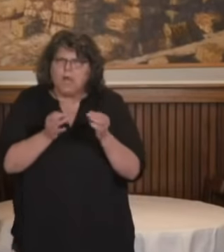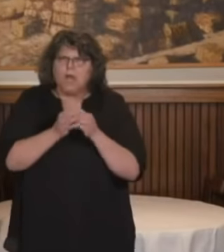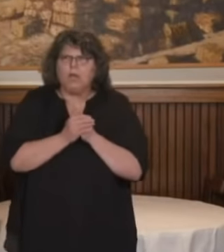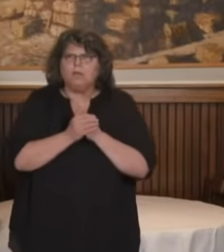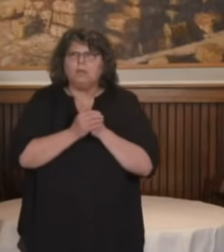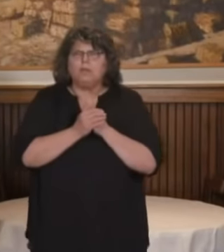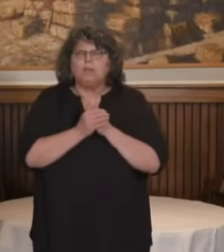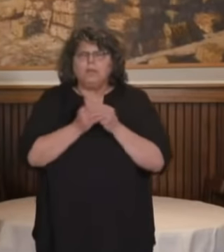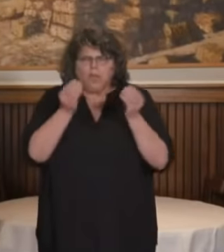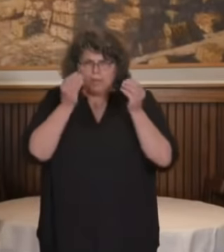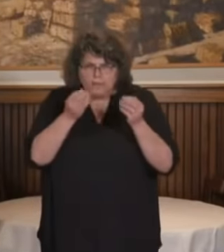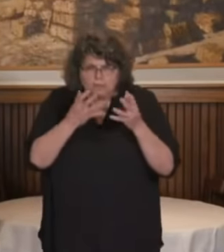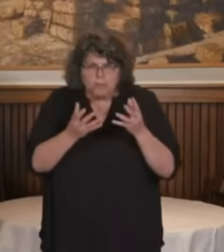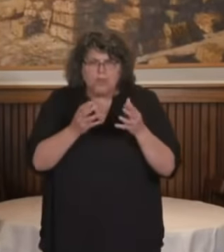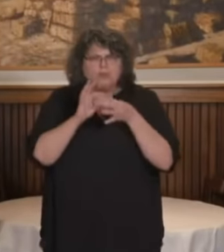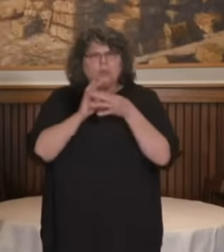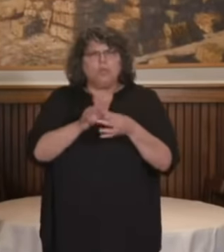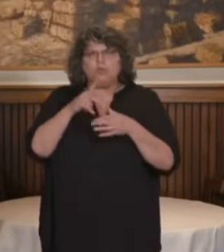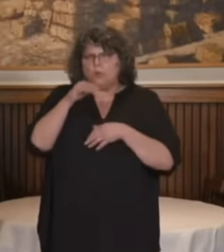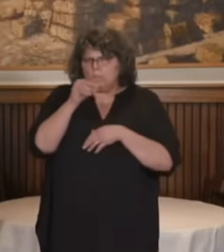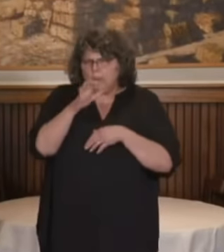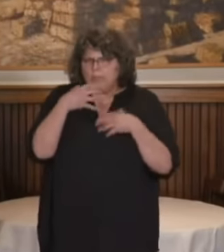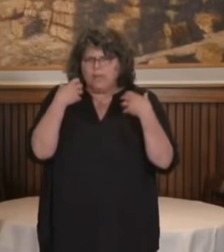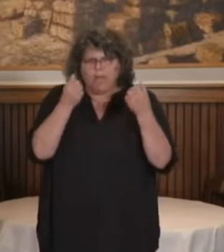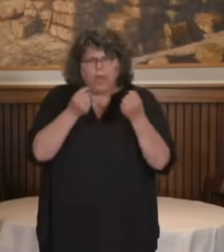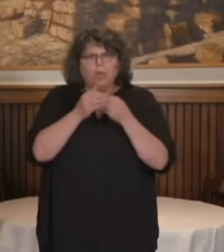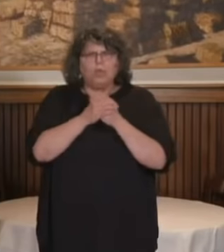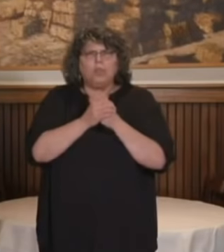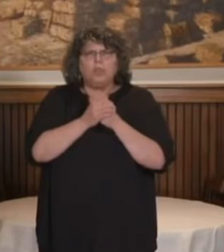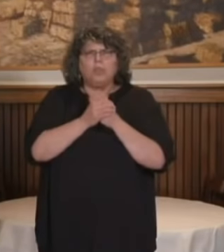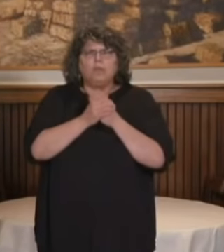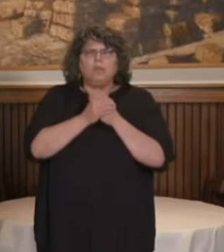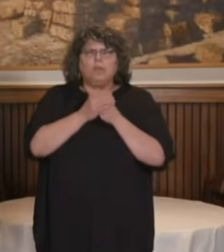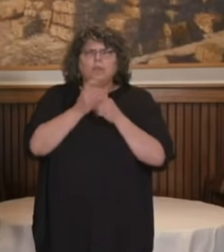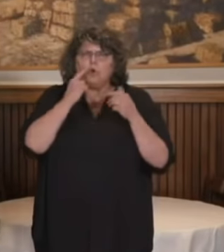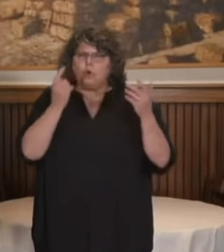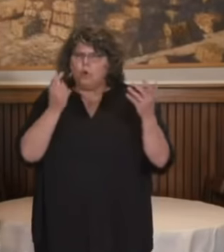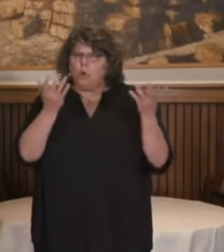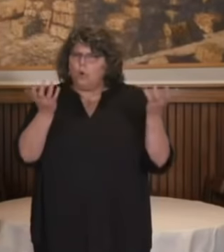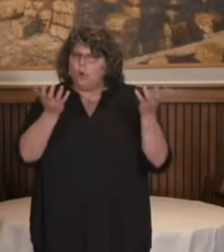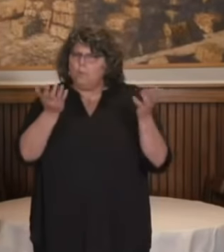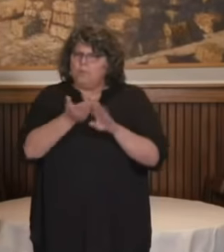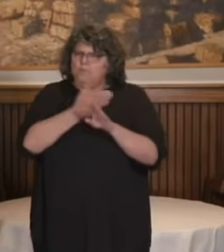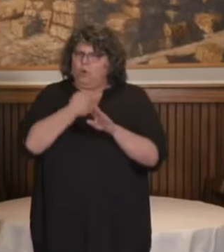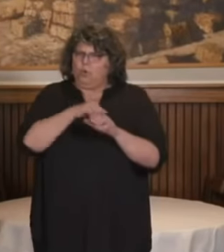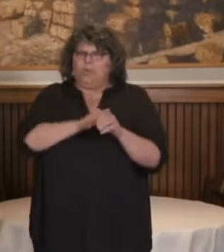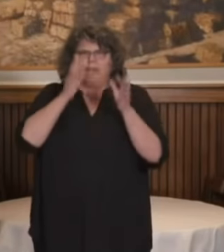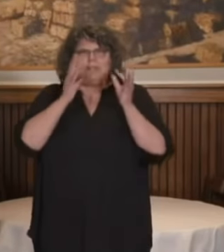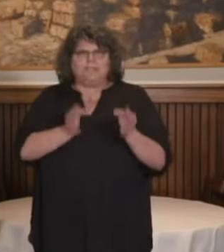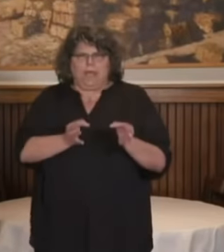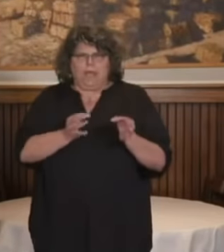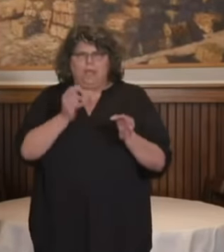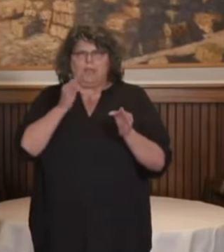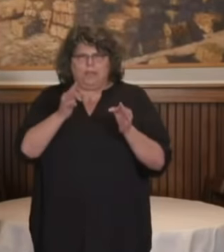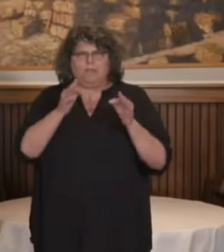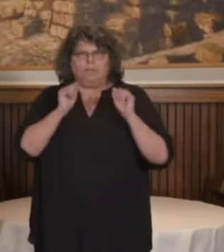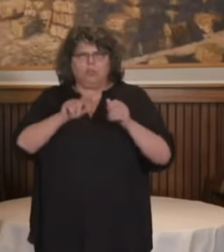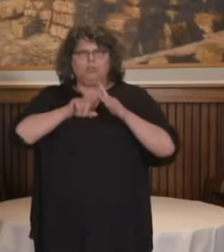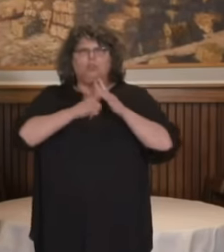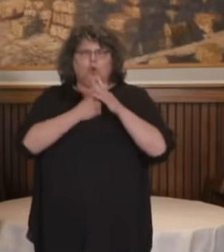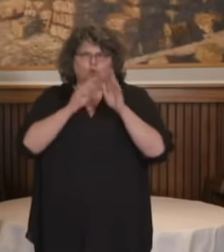the data and public health as the prerequisite to moving forward to more